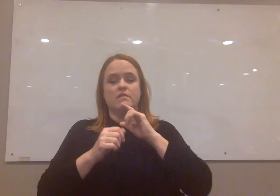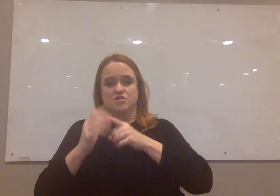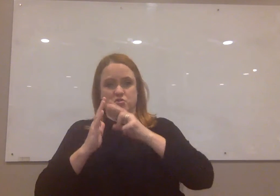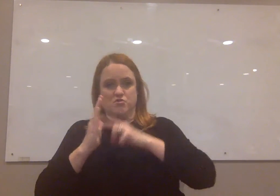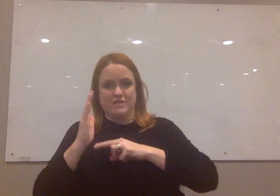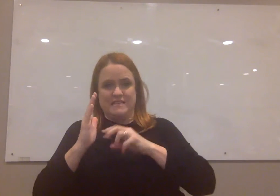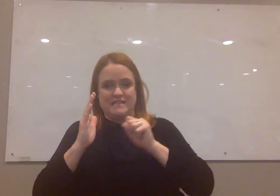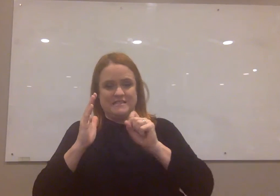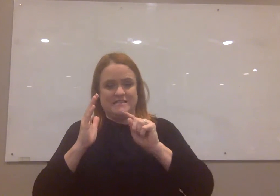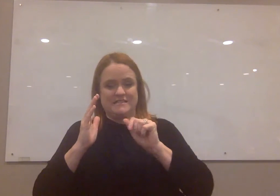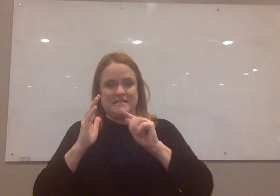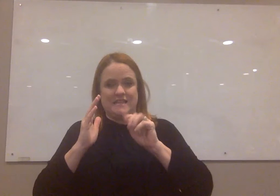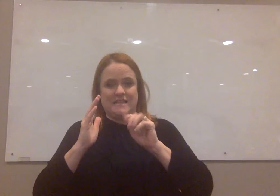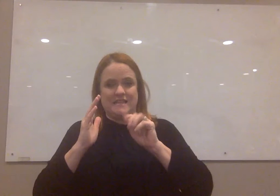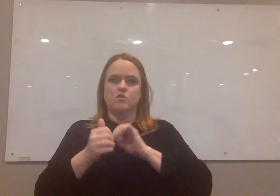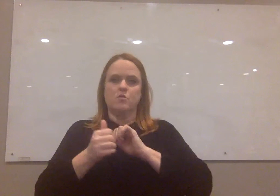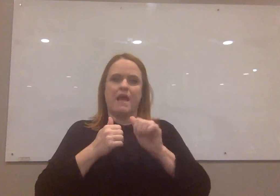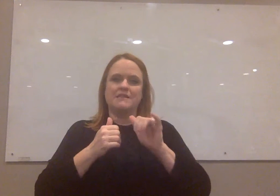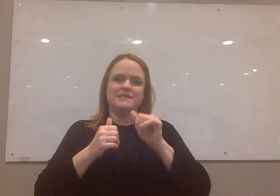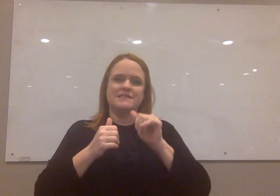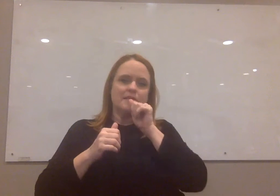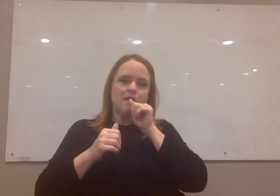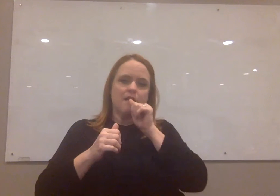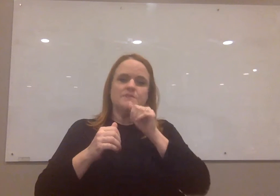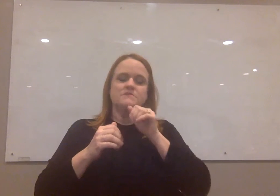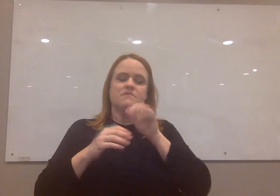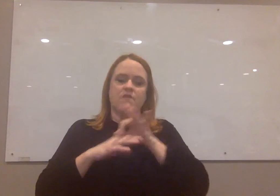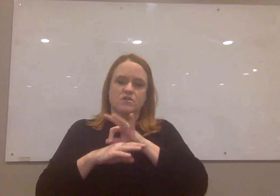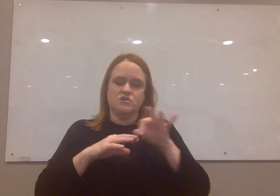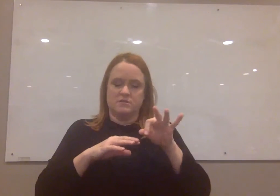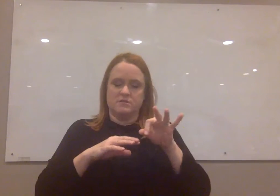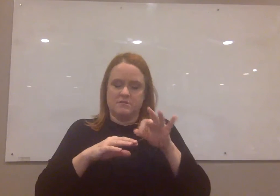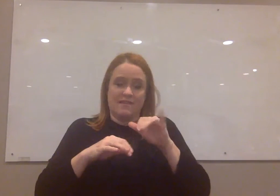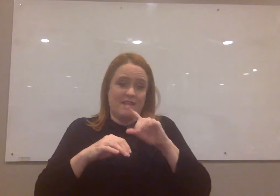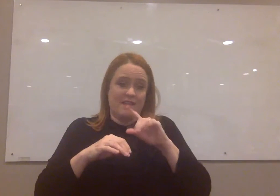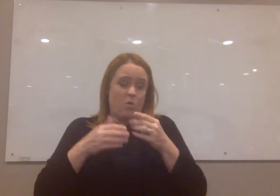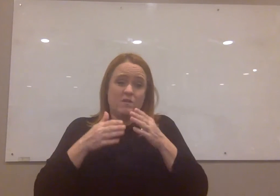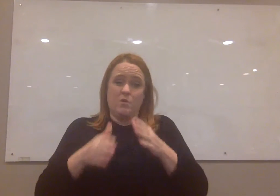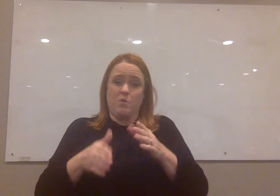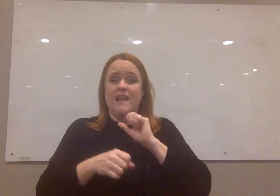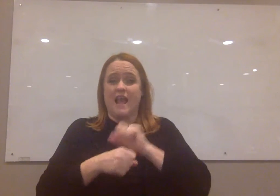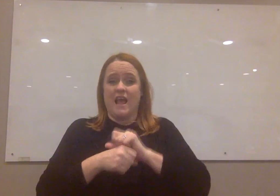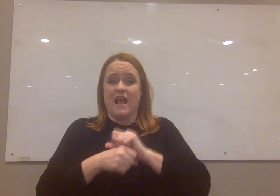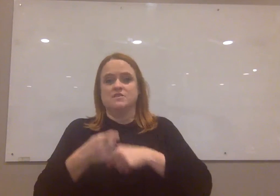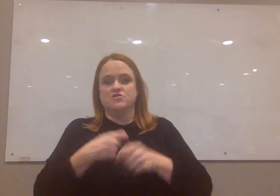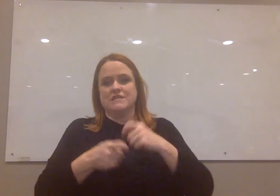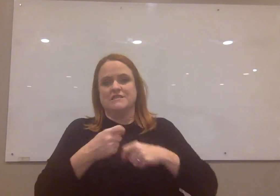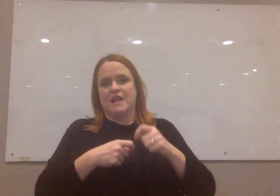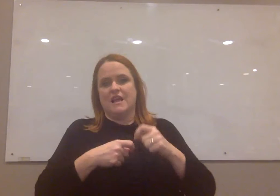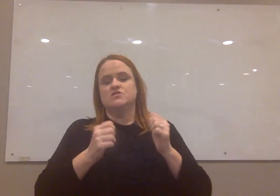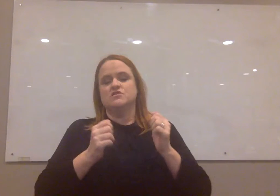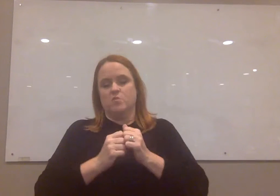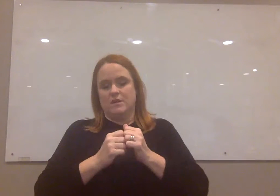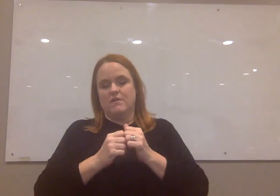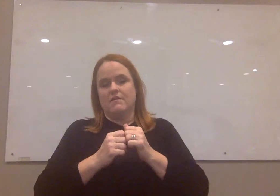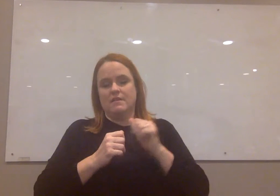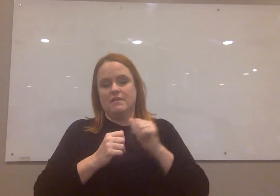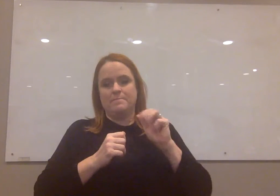anonymous function to the transaction. That's the only way to actually do transactions with Amnesia is to pass an anonymous function to do work so that it